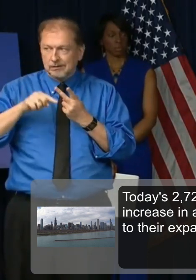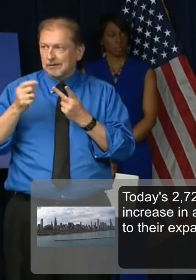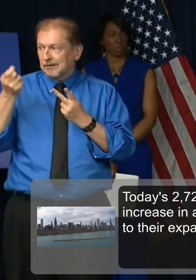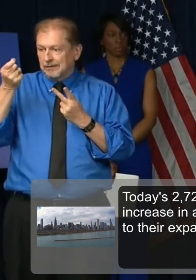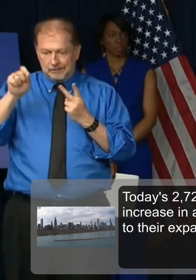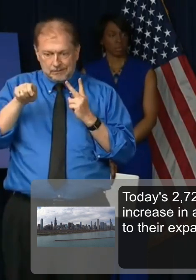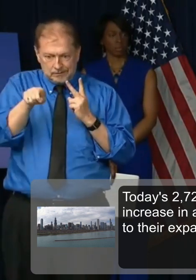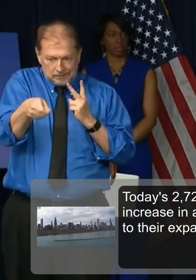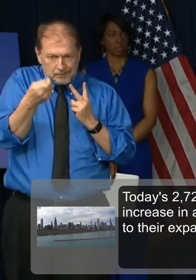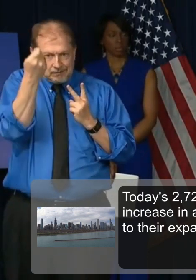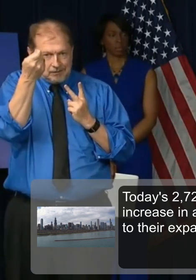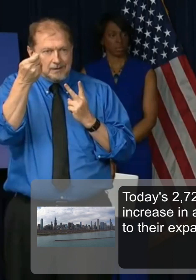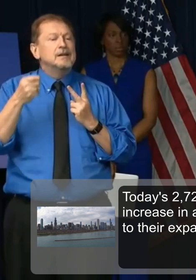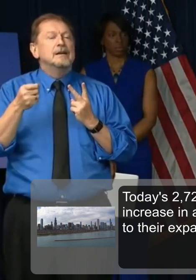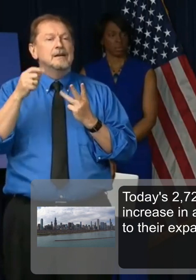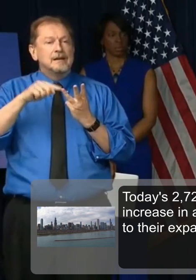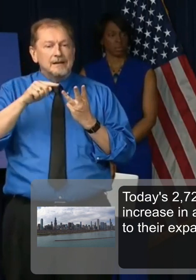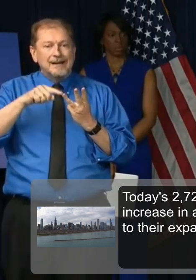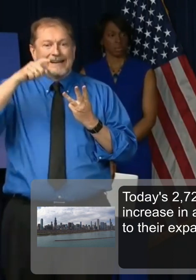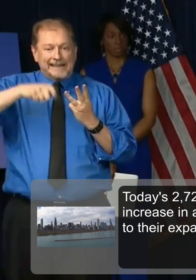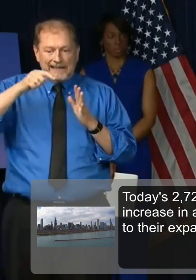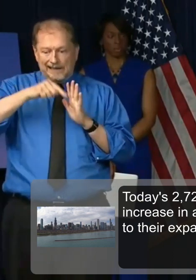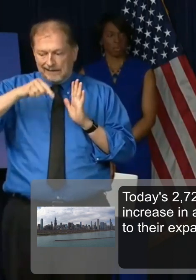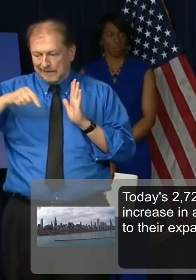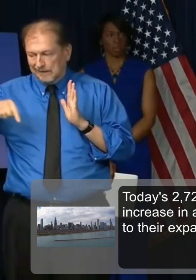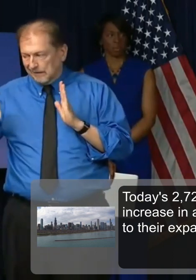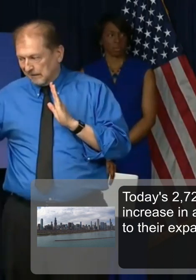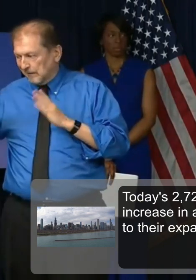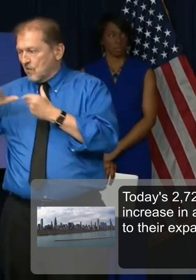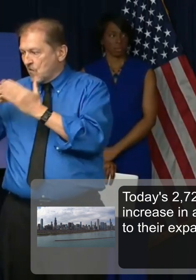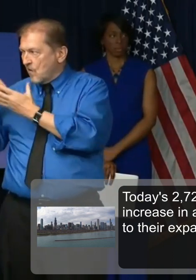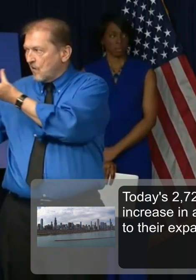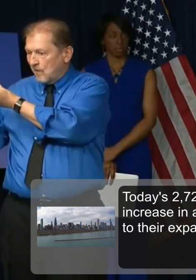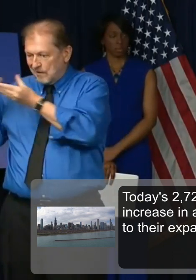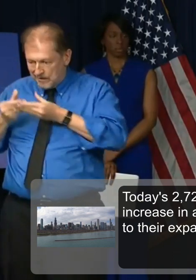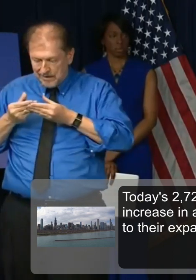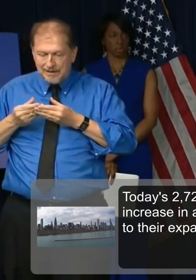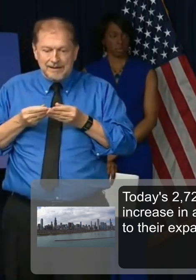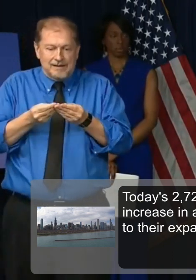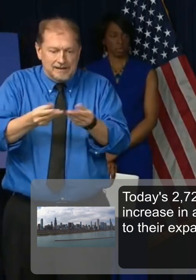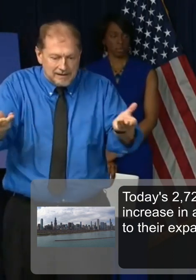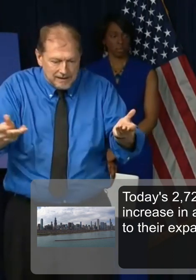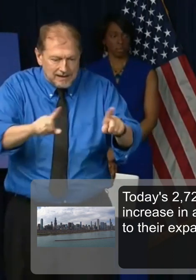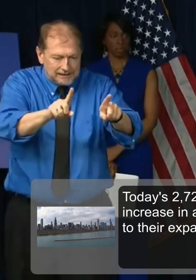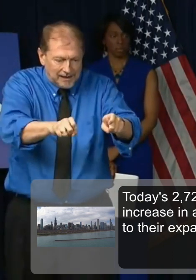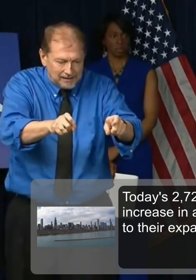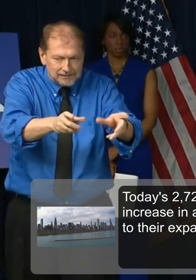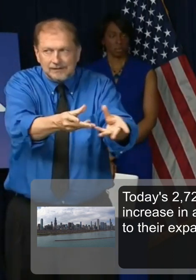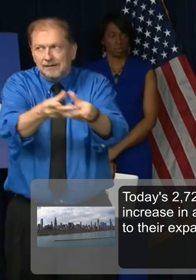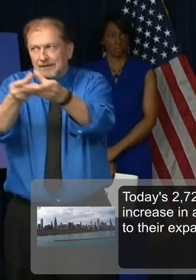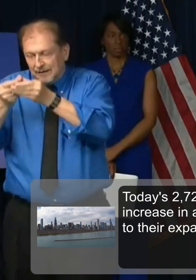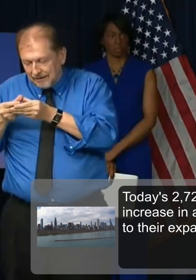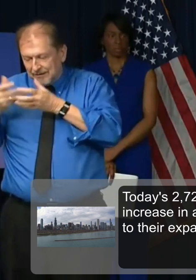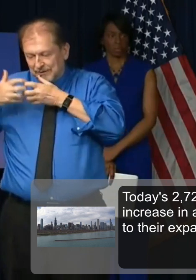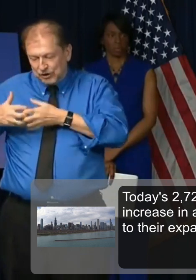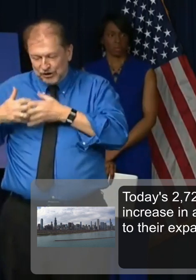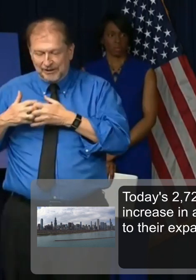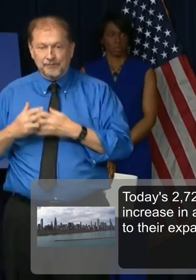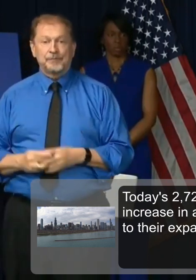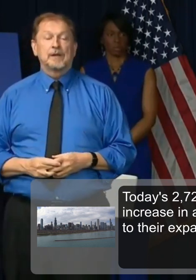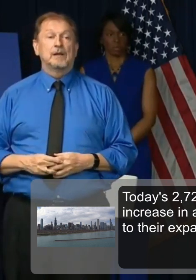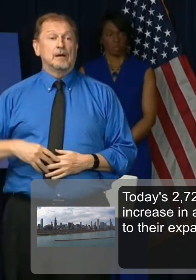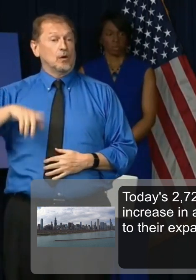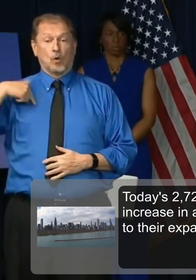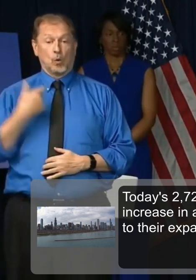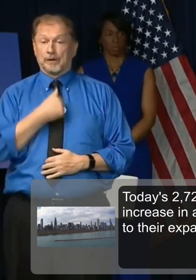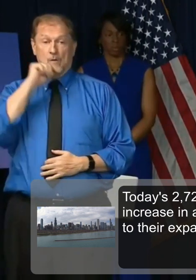call that we had today with the White House task force that everybody wants to expand.